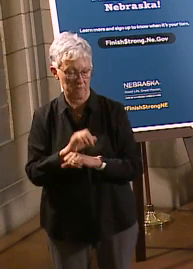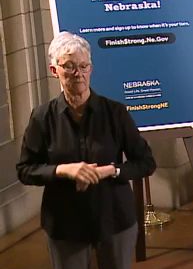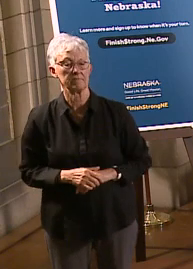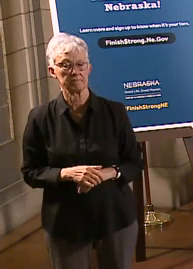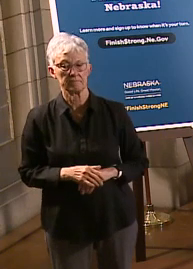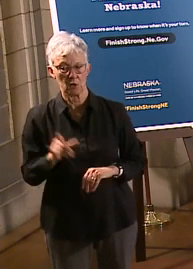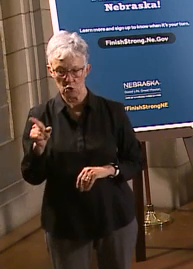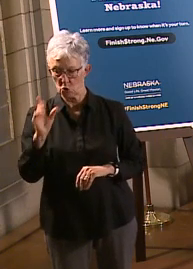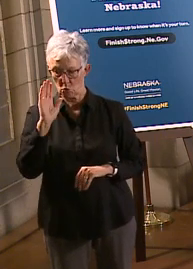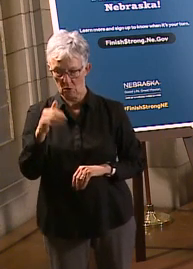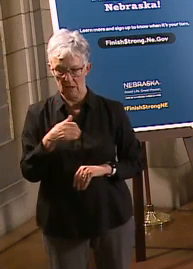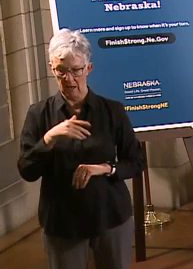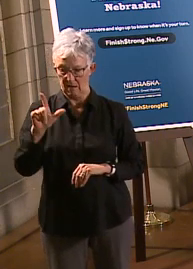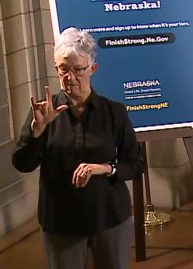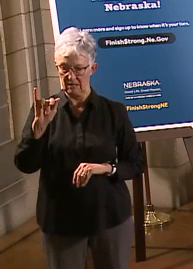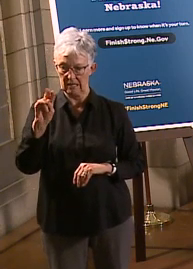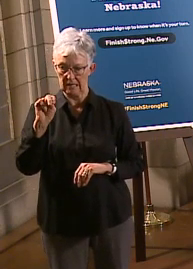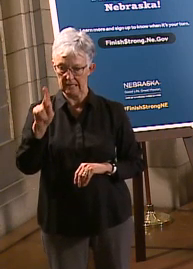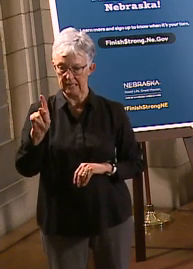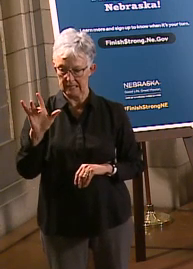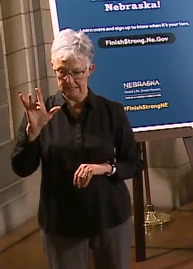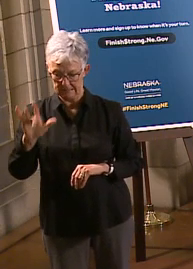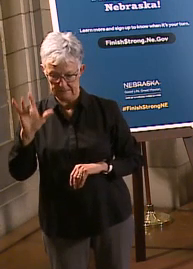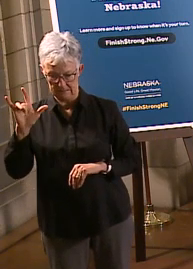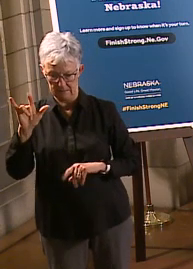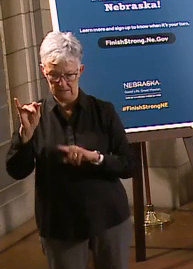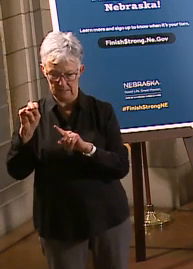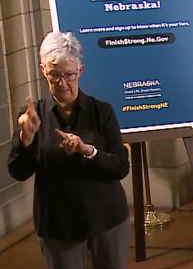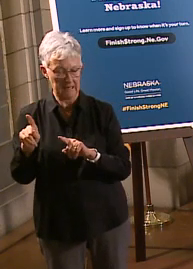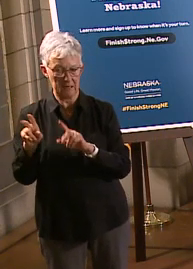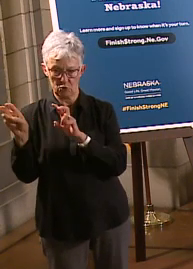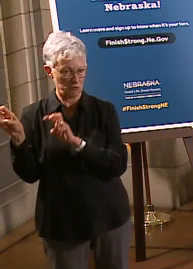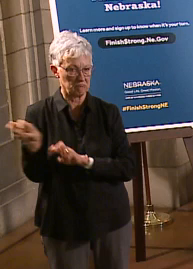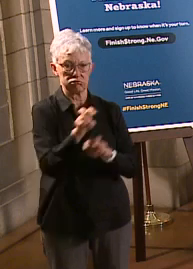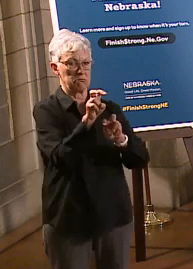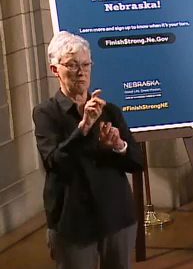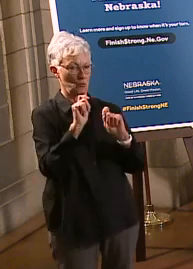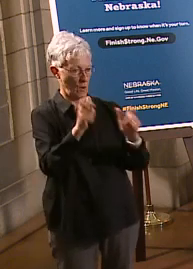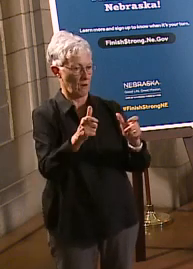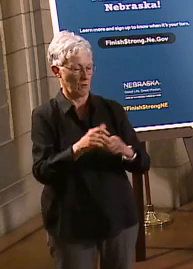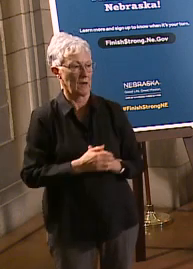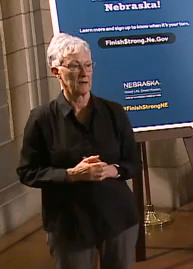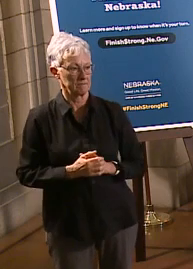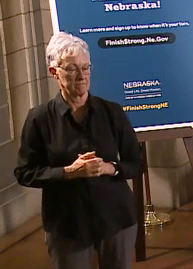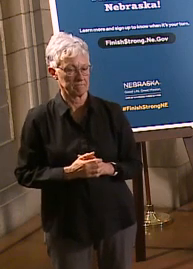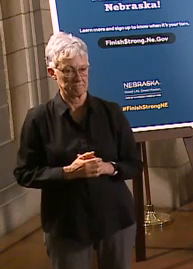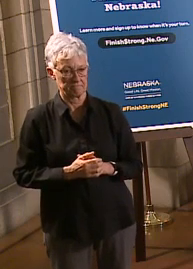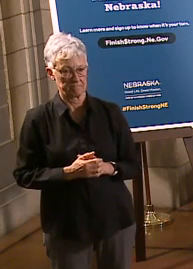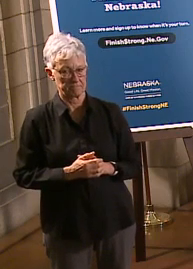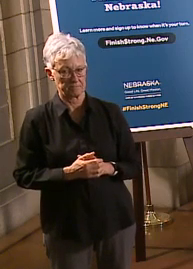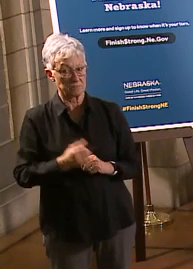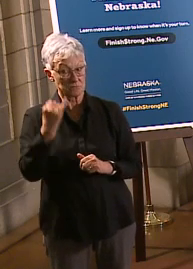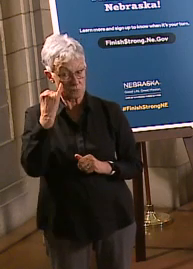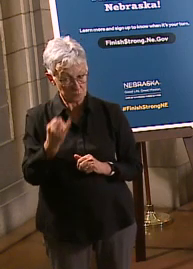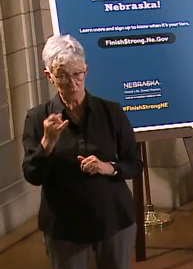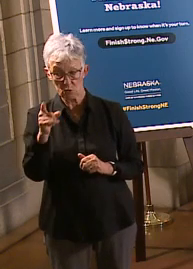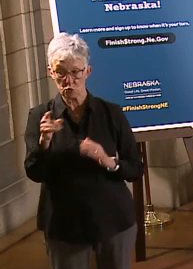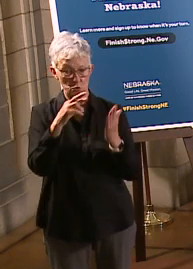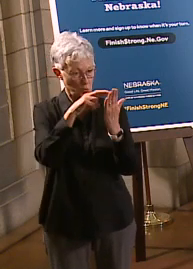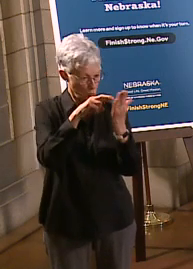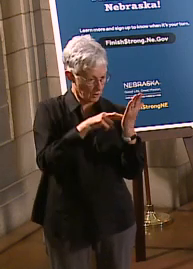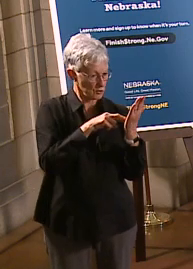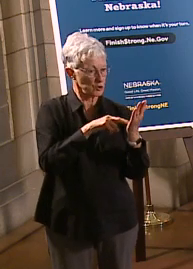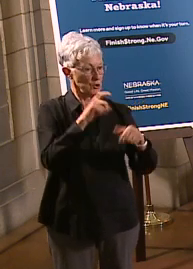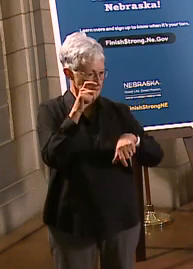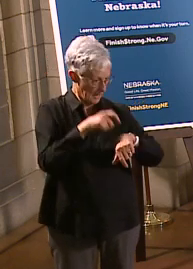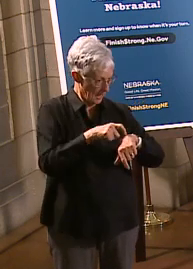you right there. Let's say you register and you need to reschedule. When you get your confirmation email